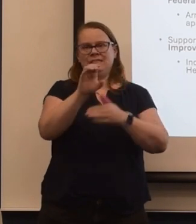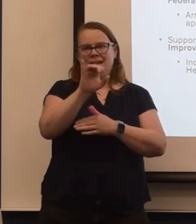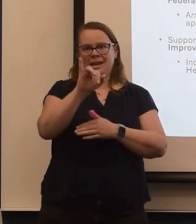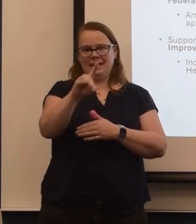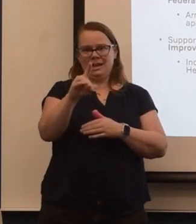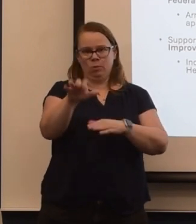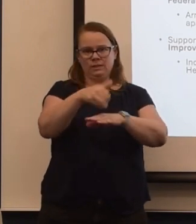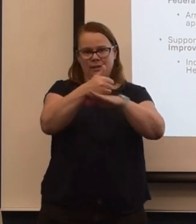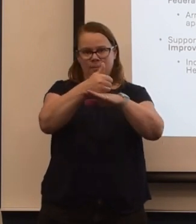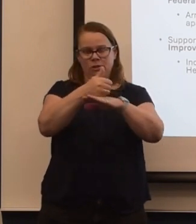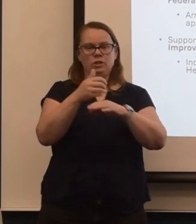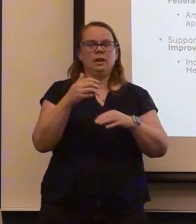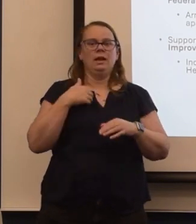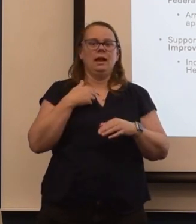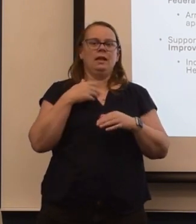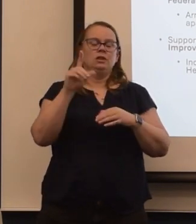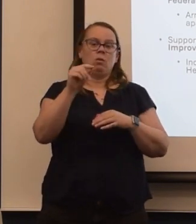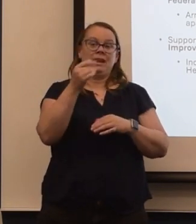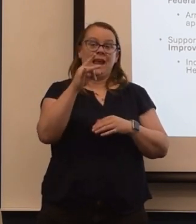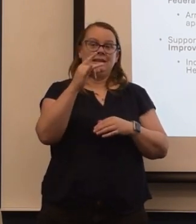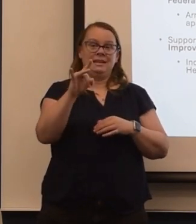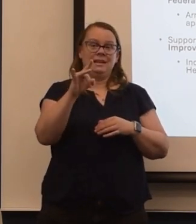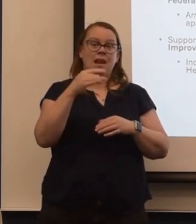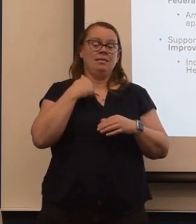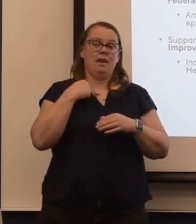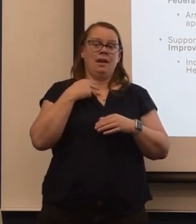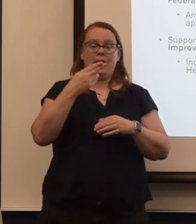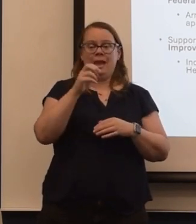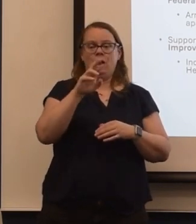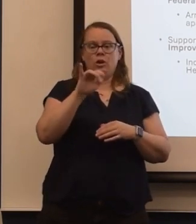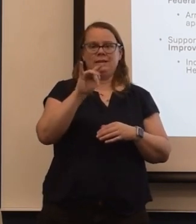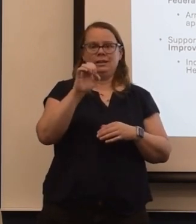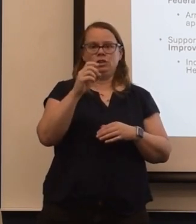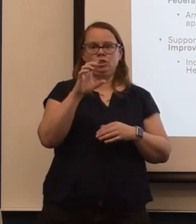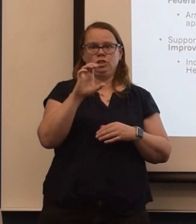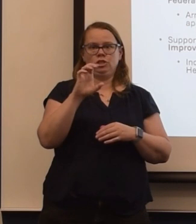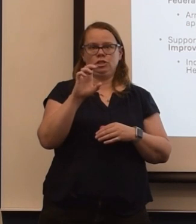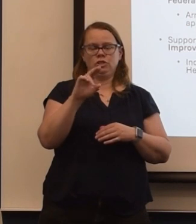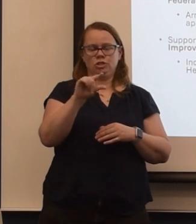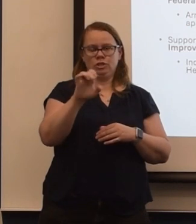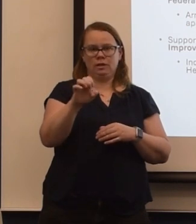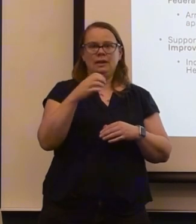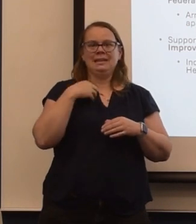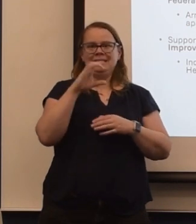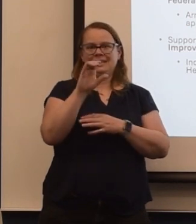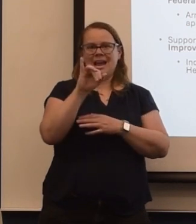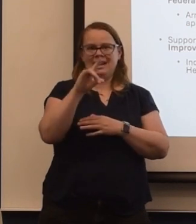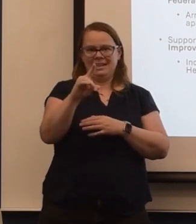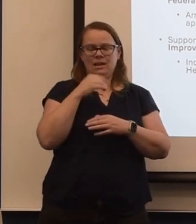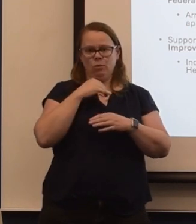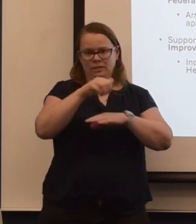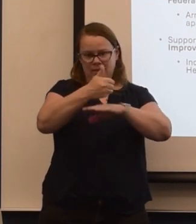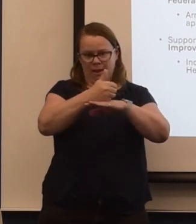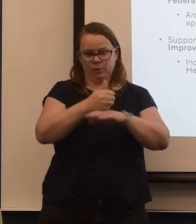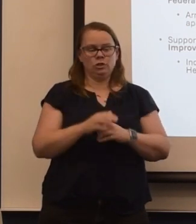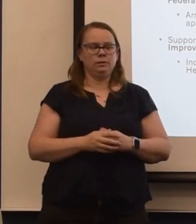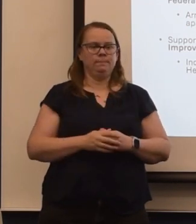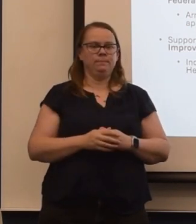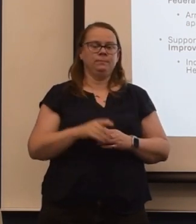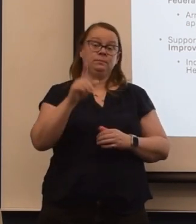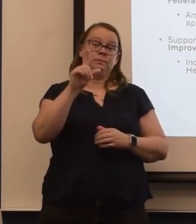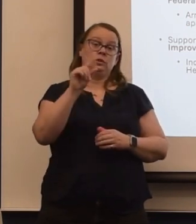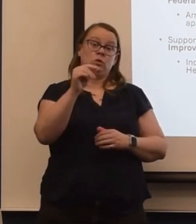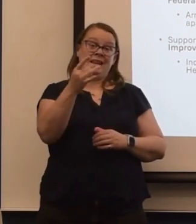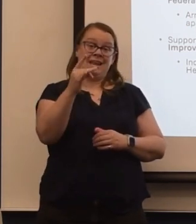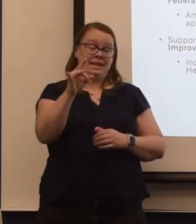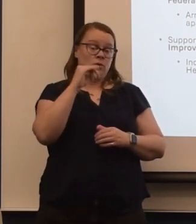And then in 2018, the 12th Street Heritage CID was established. In 2012, we also did not have the